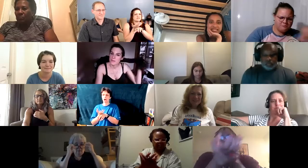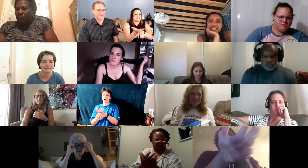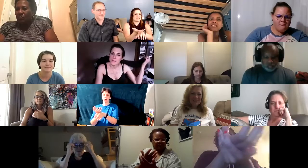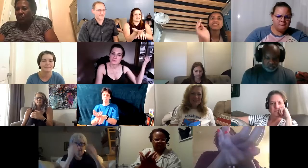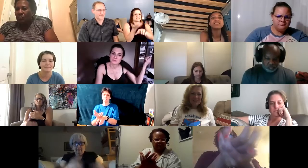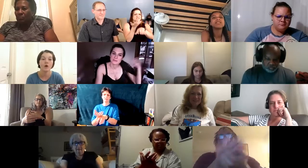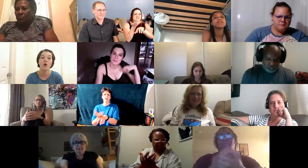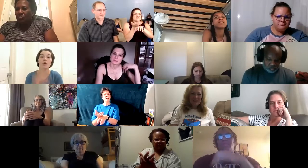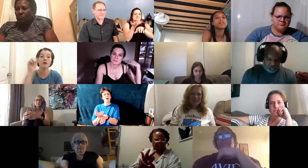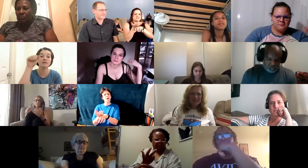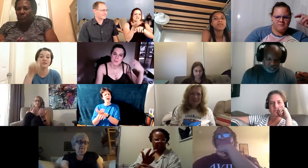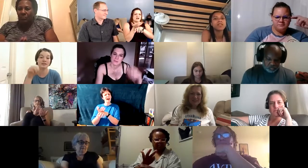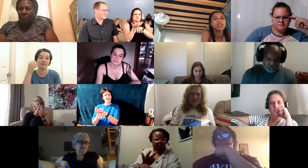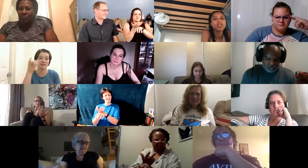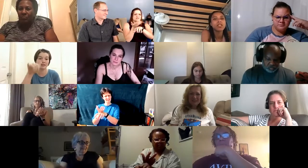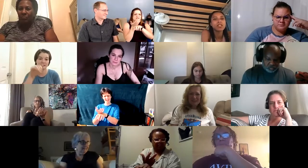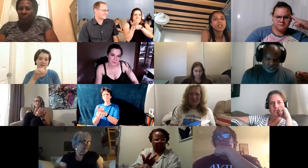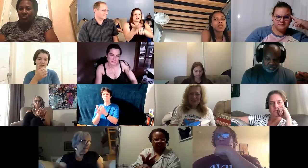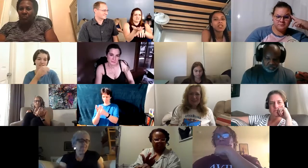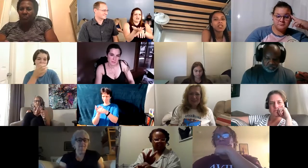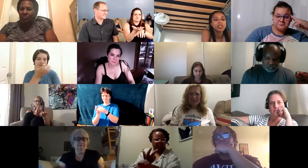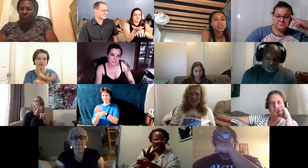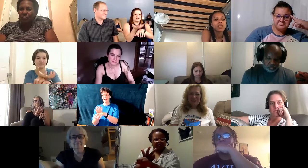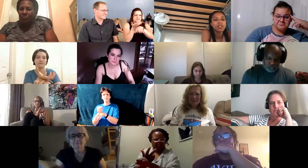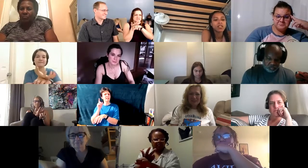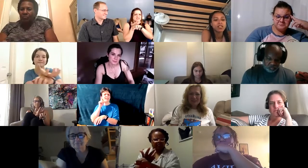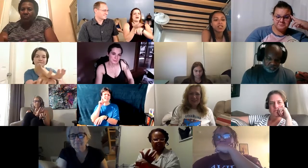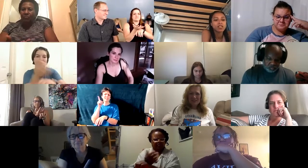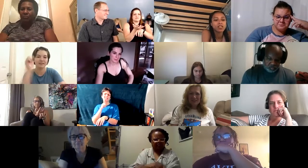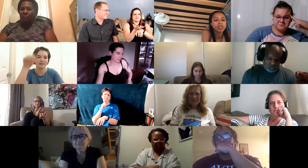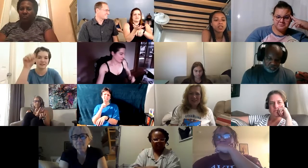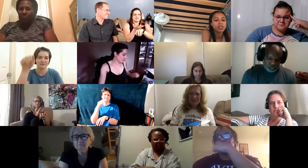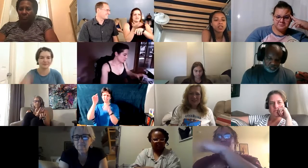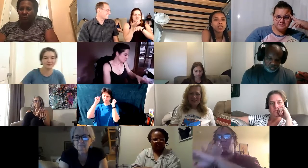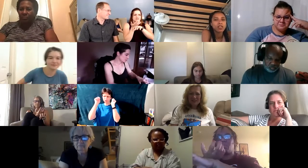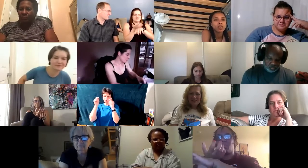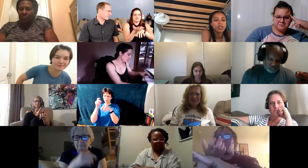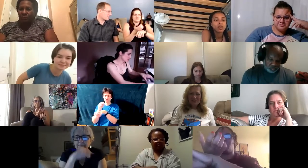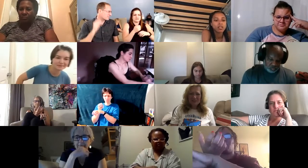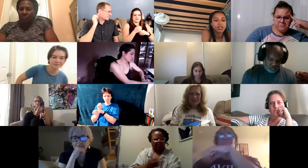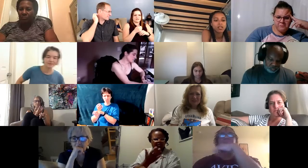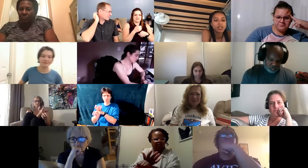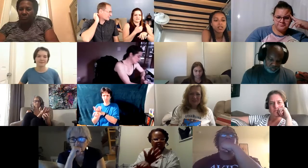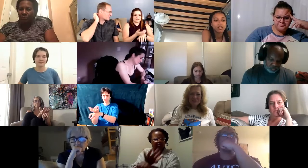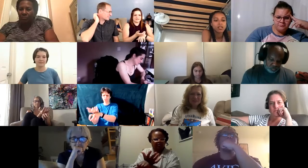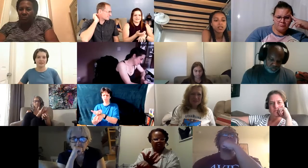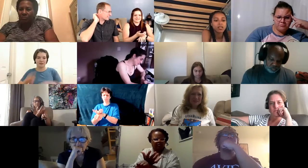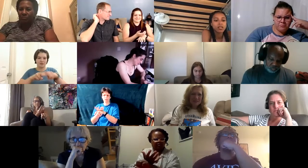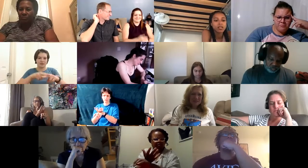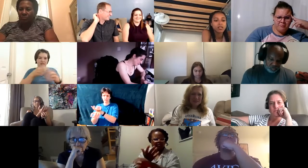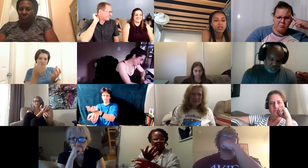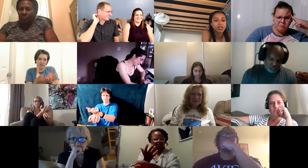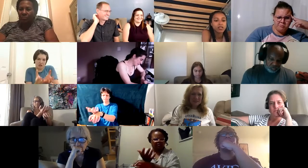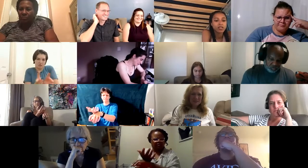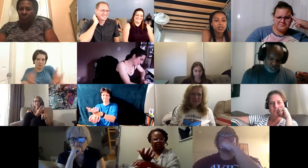Oh, maybe it is like this. It's on top. Isn't it on top? It's on top. With grandma on the rocking chair on top?